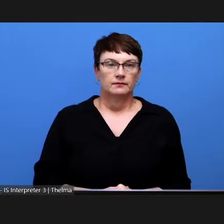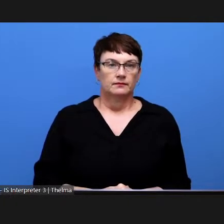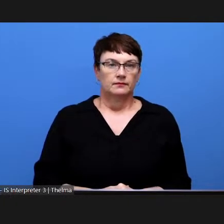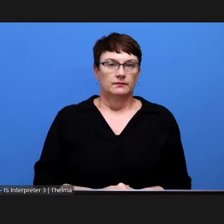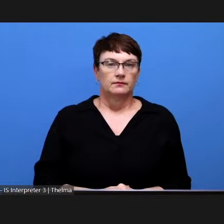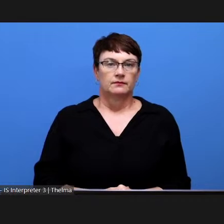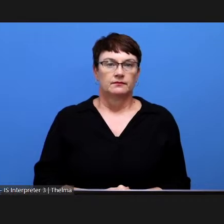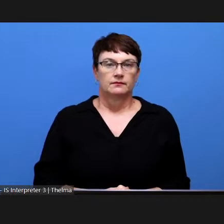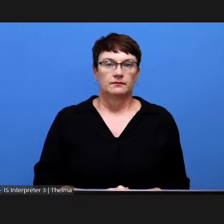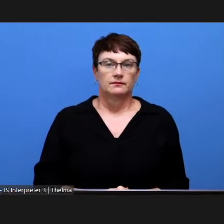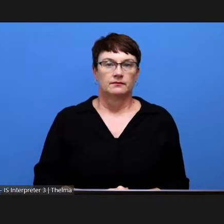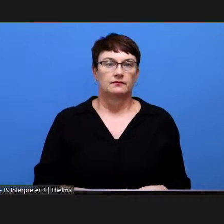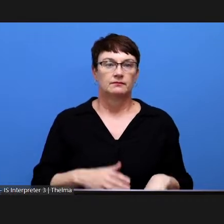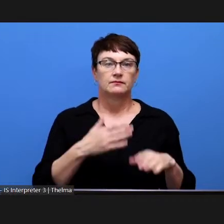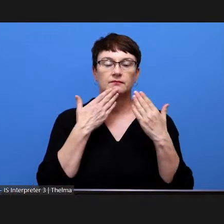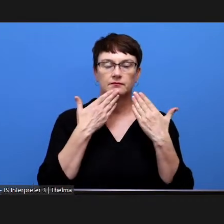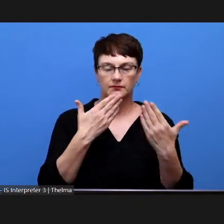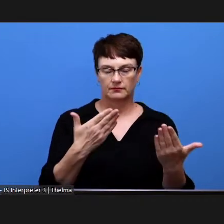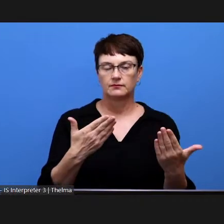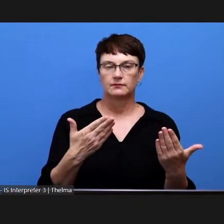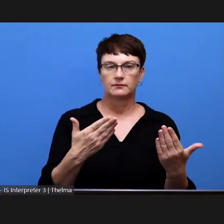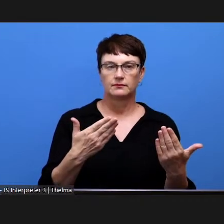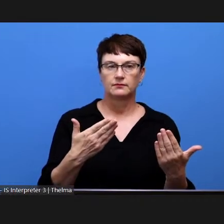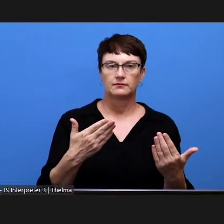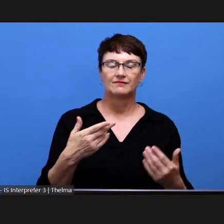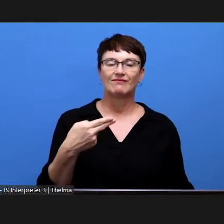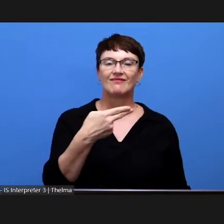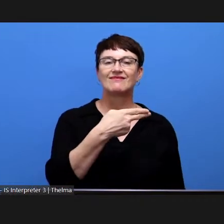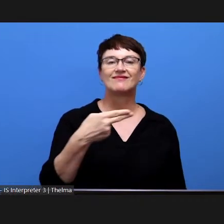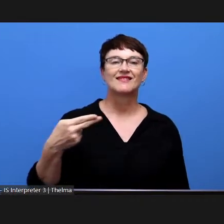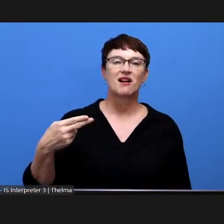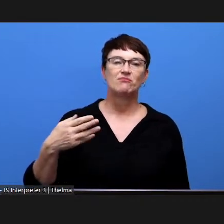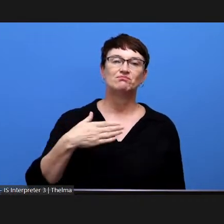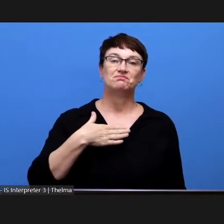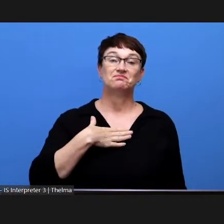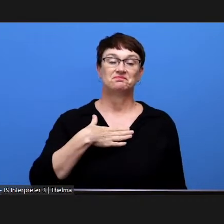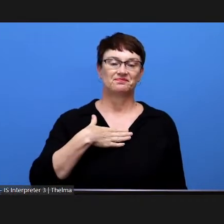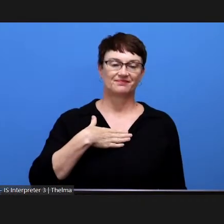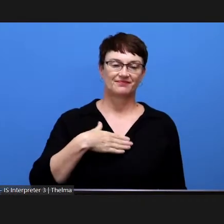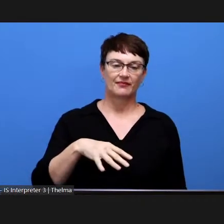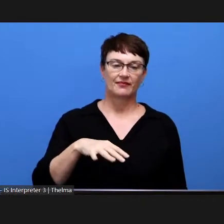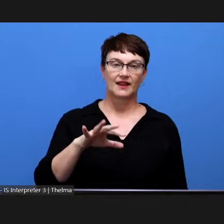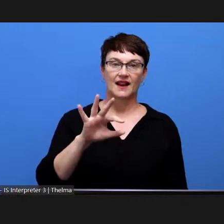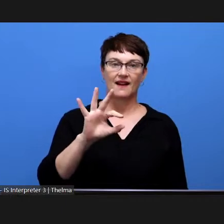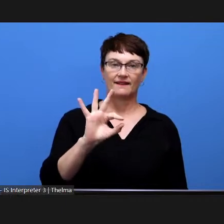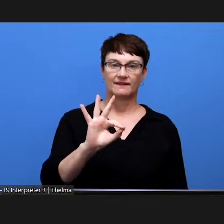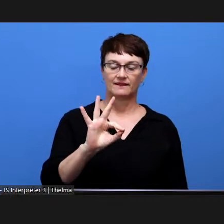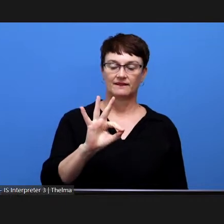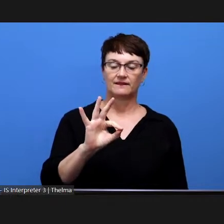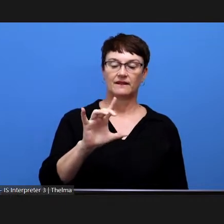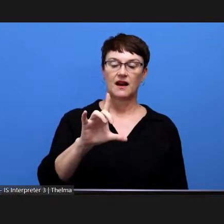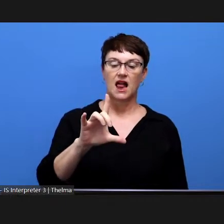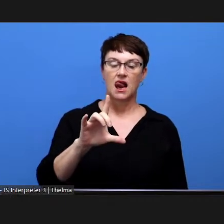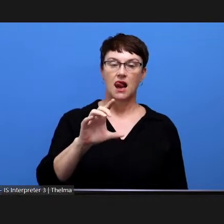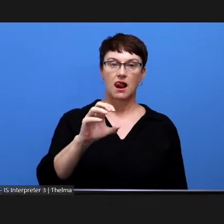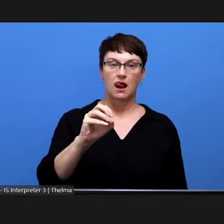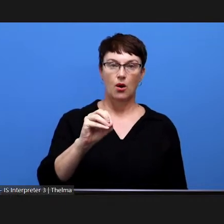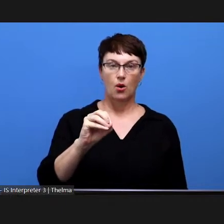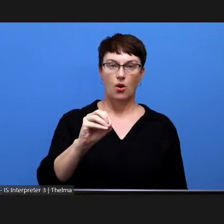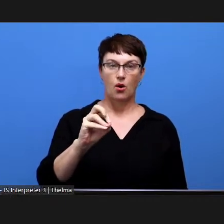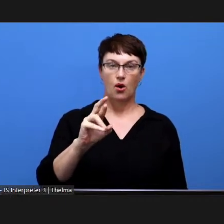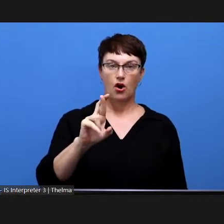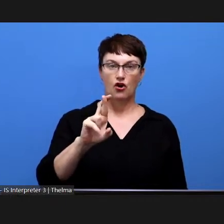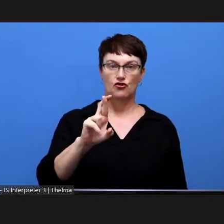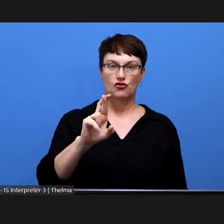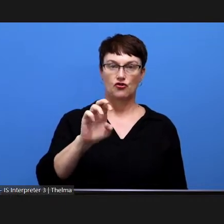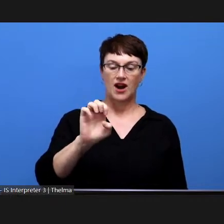Thank you. My name is Florence Sevuo. I just wanted to make a clarification about the Kenyan process.